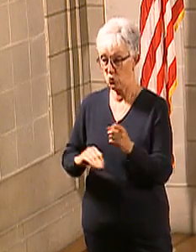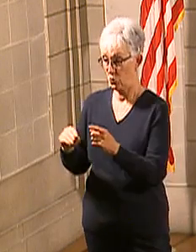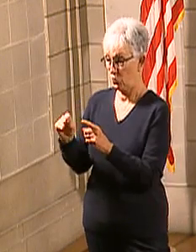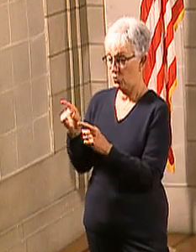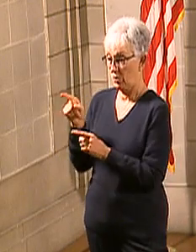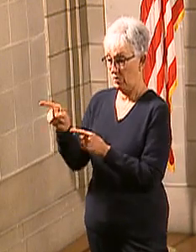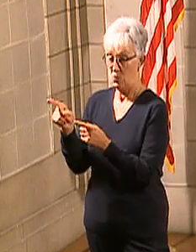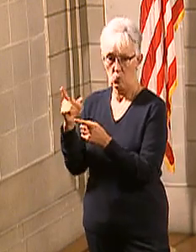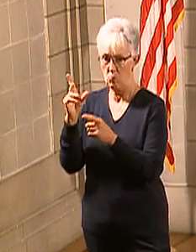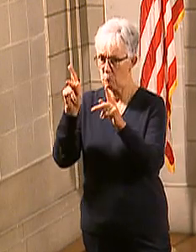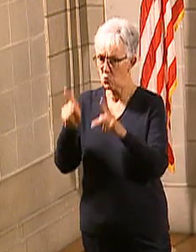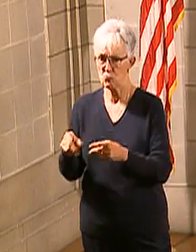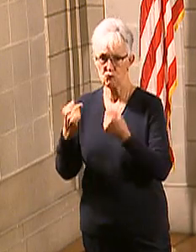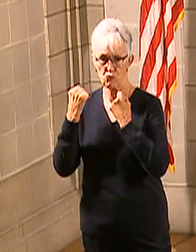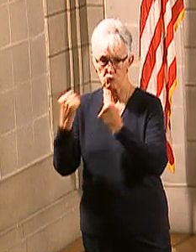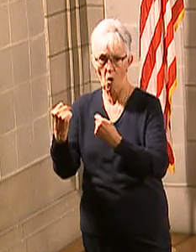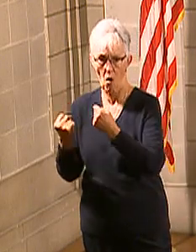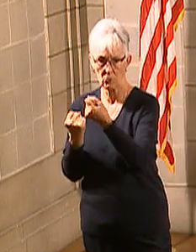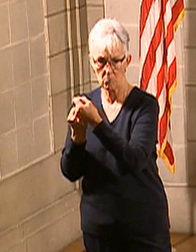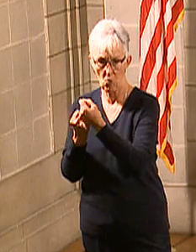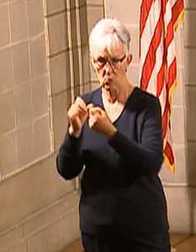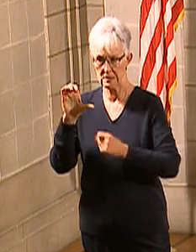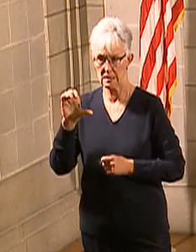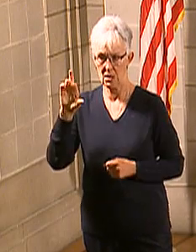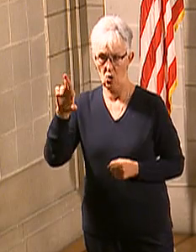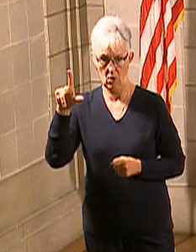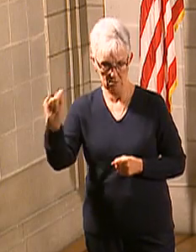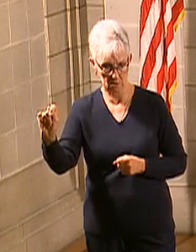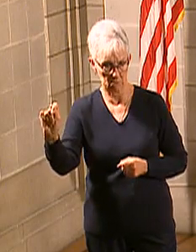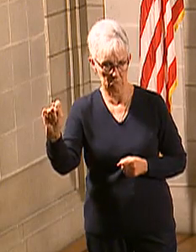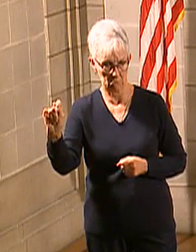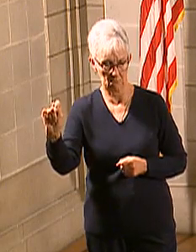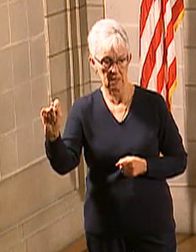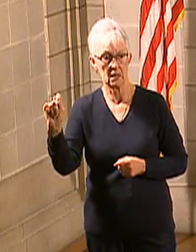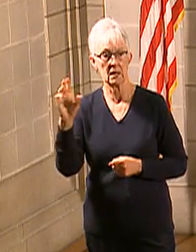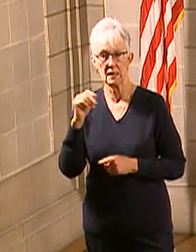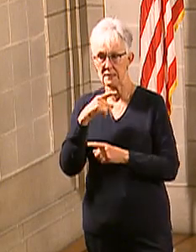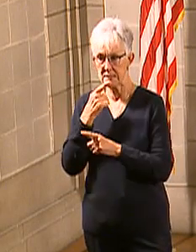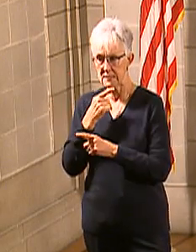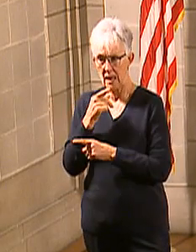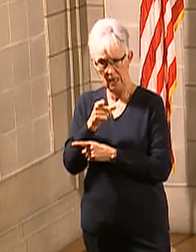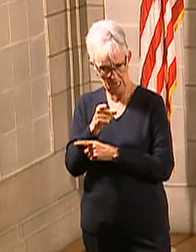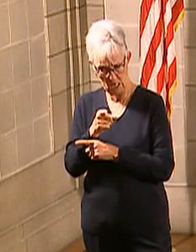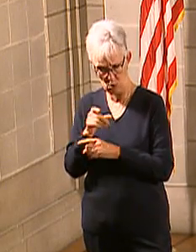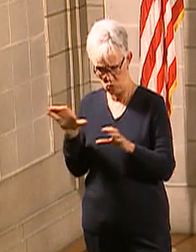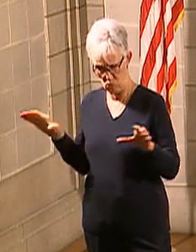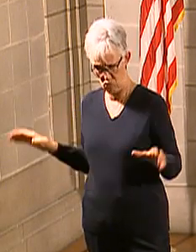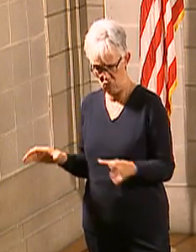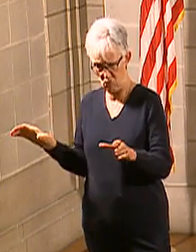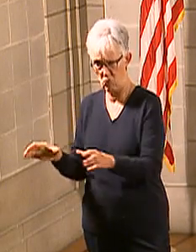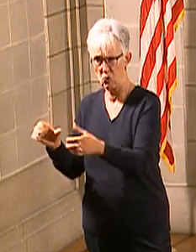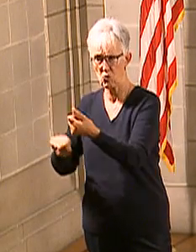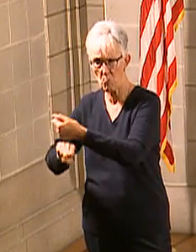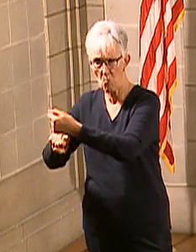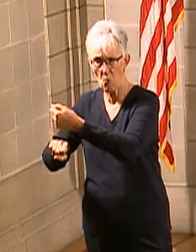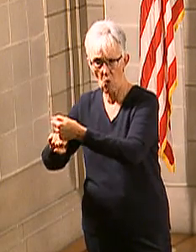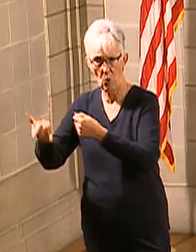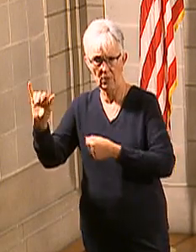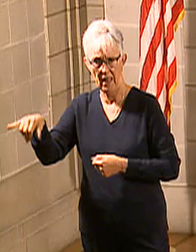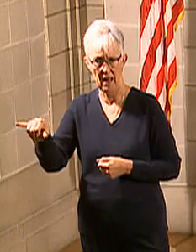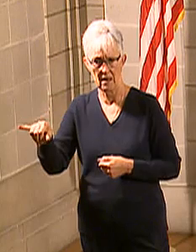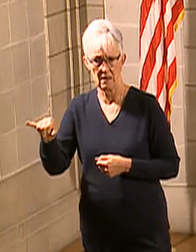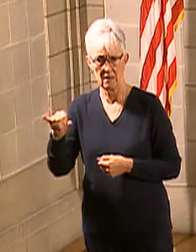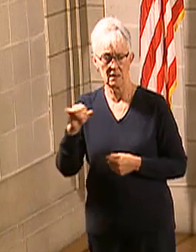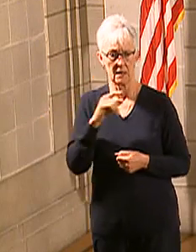critical race theory, and start talking about where he has actively promoted current discrimination. He said,